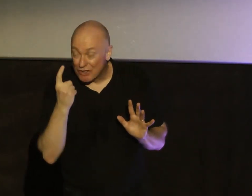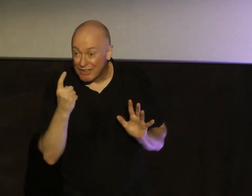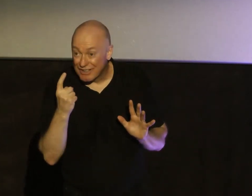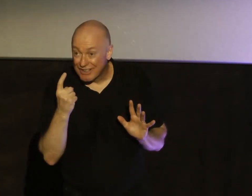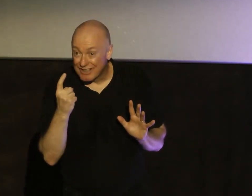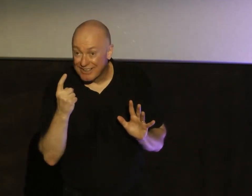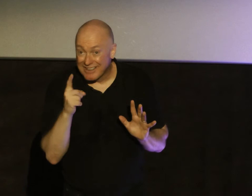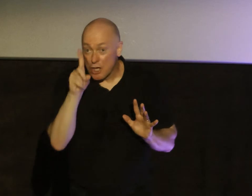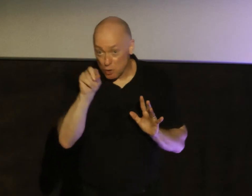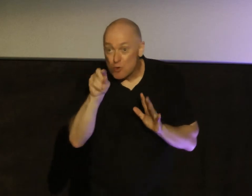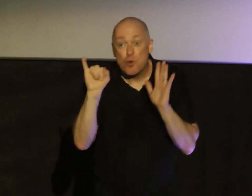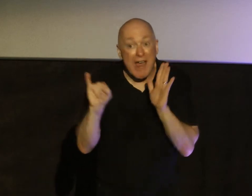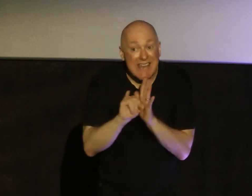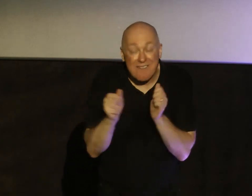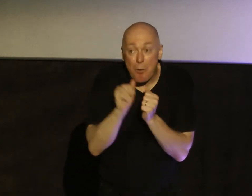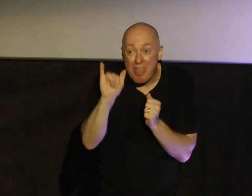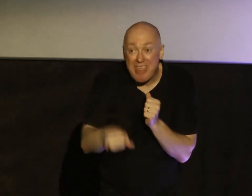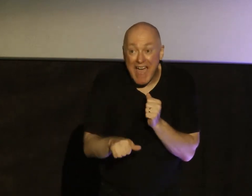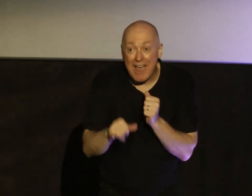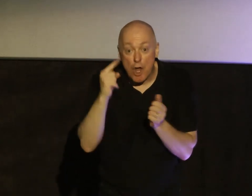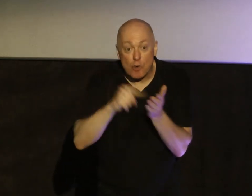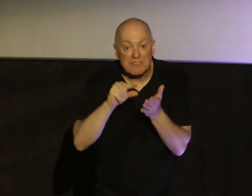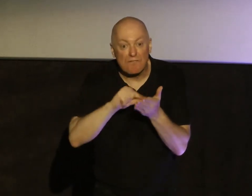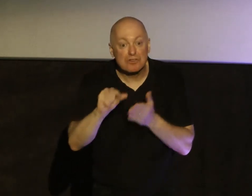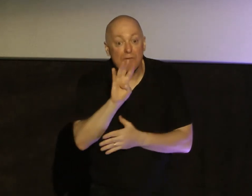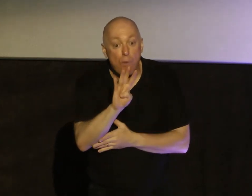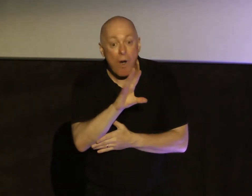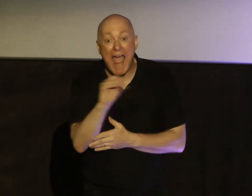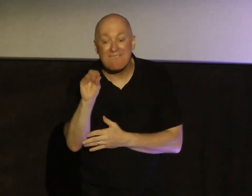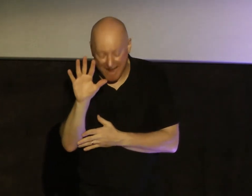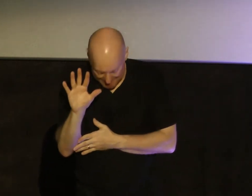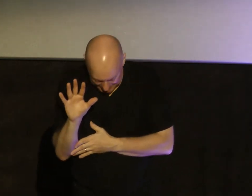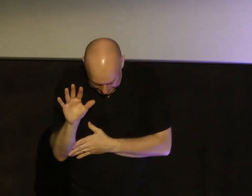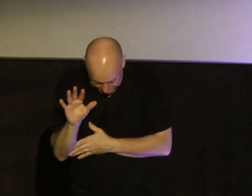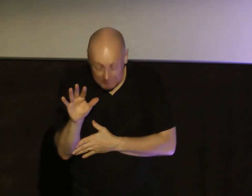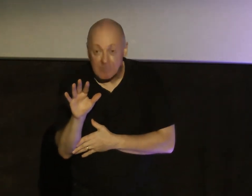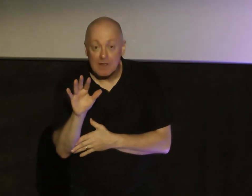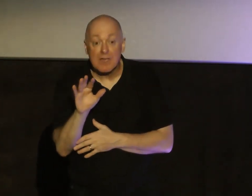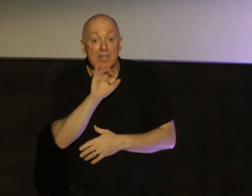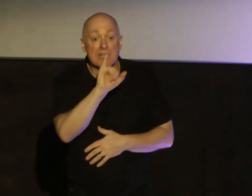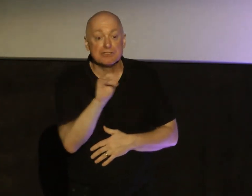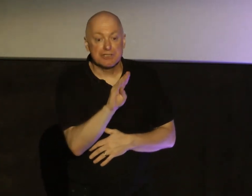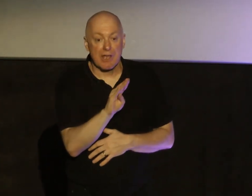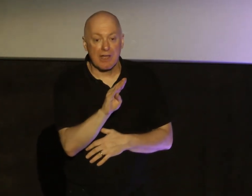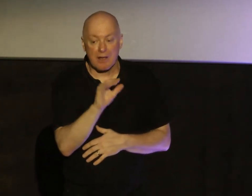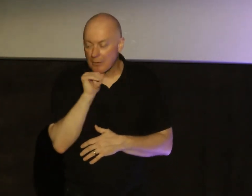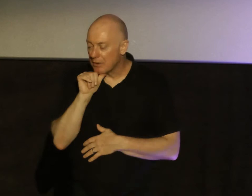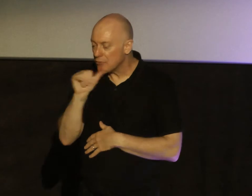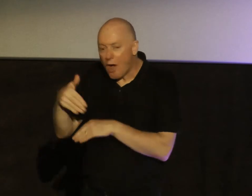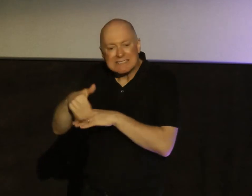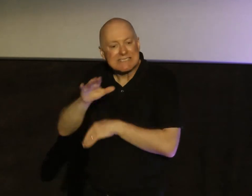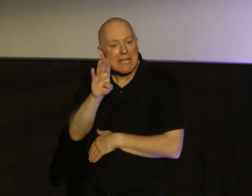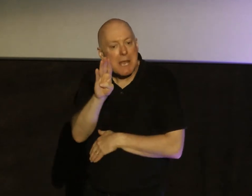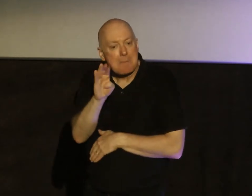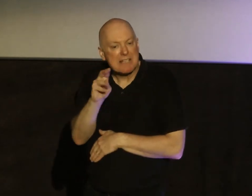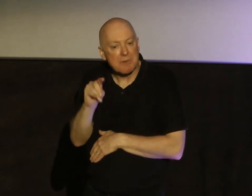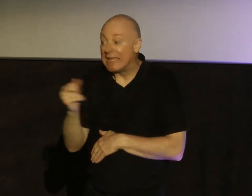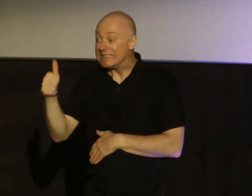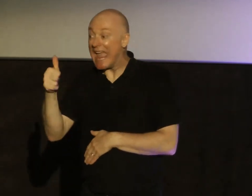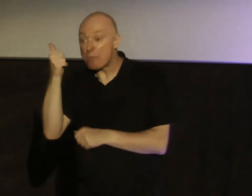you can identify with any of that. Notice verses 4 to 5. It says, but Jacob did not send Benjamin. So he sends 10 brothers, but he didn't send